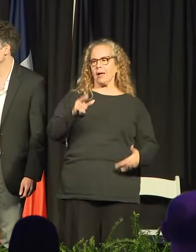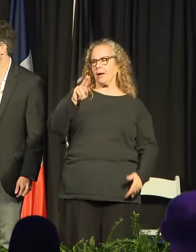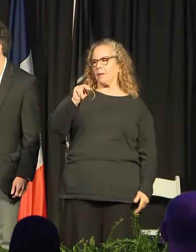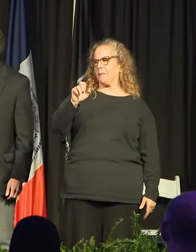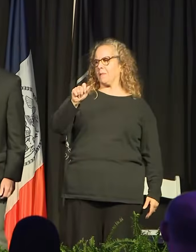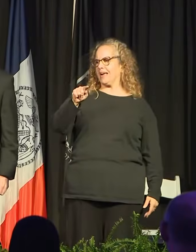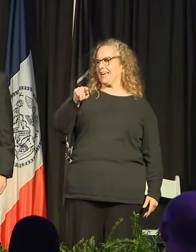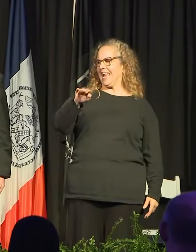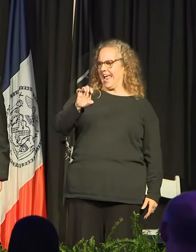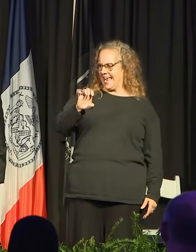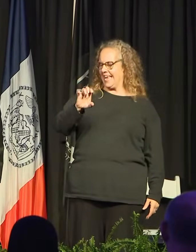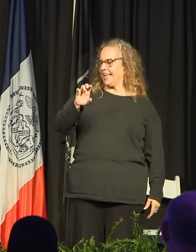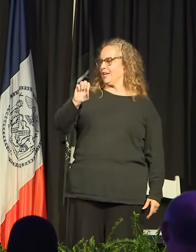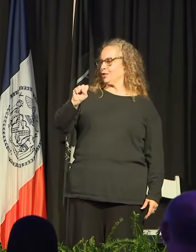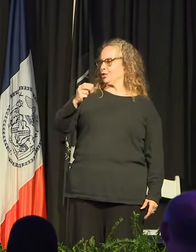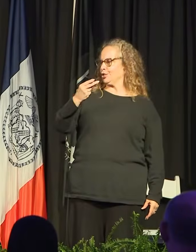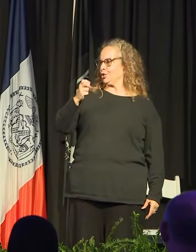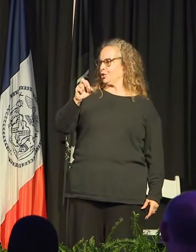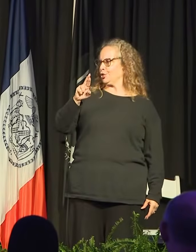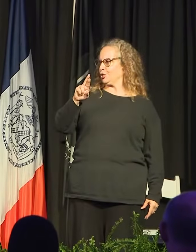you. Thank you.